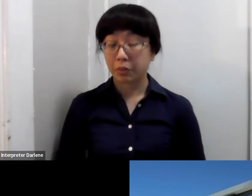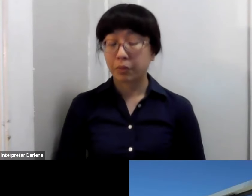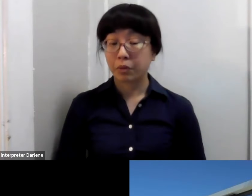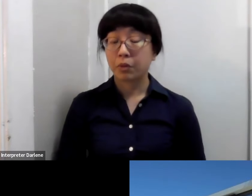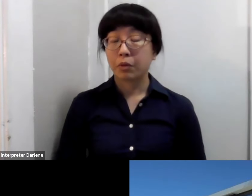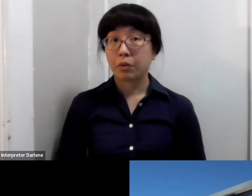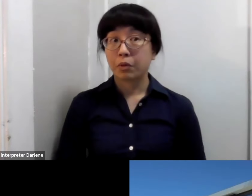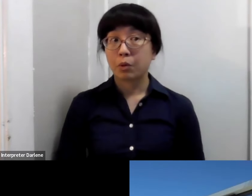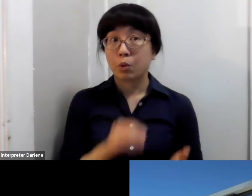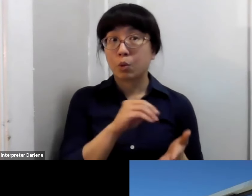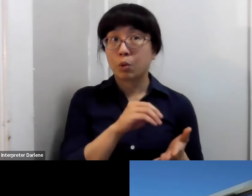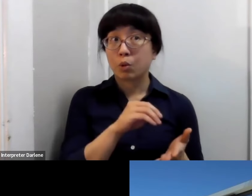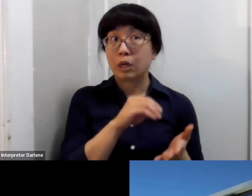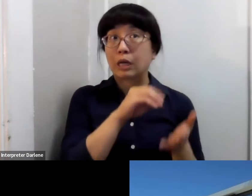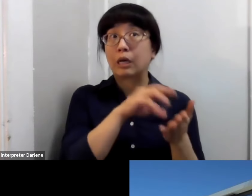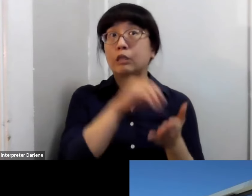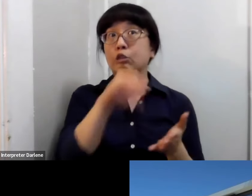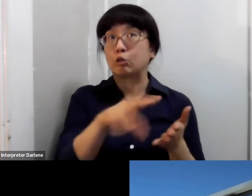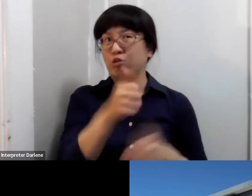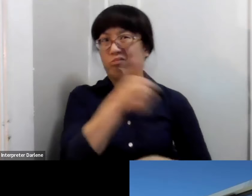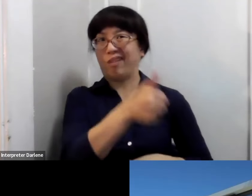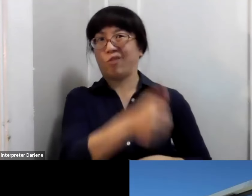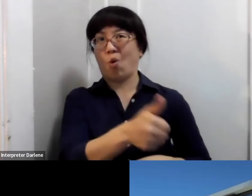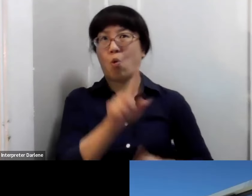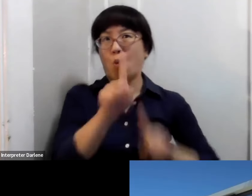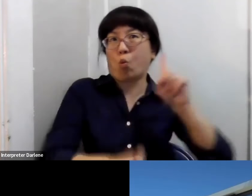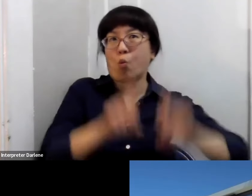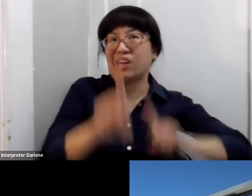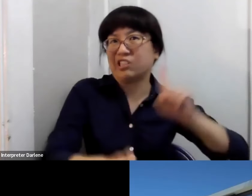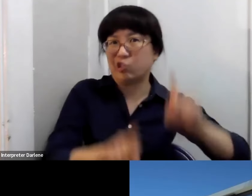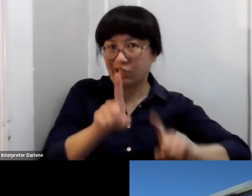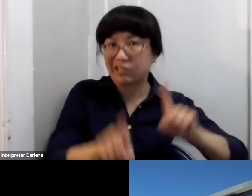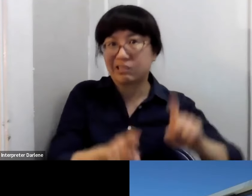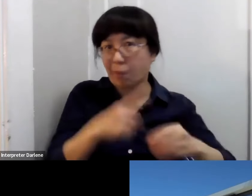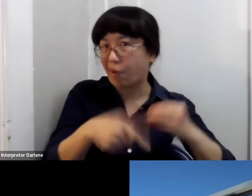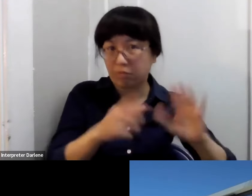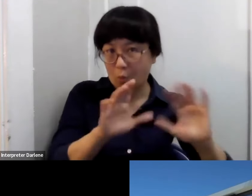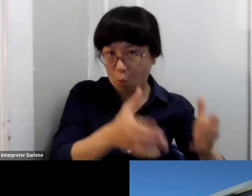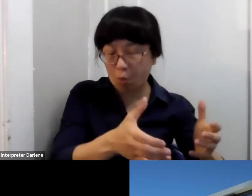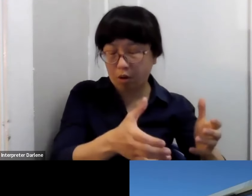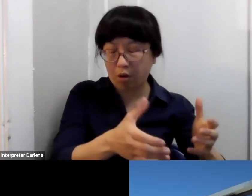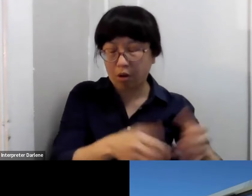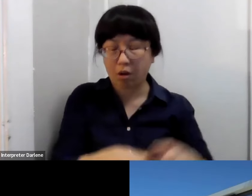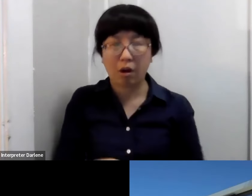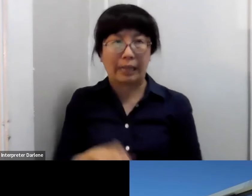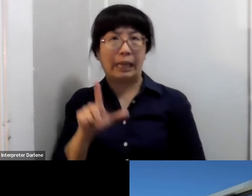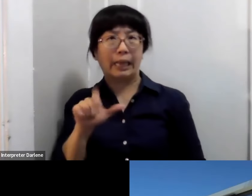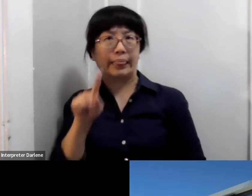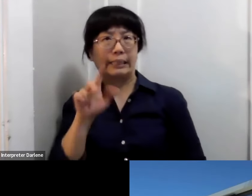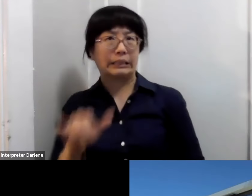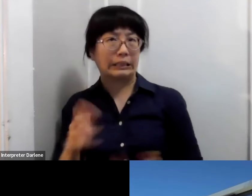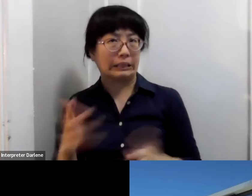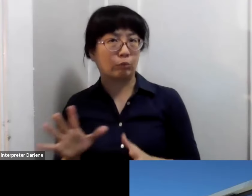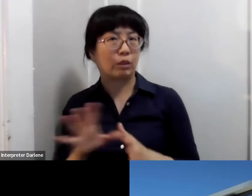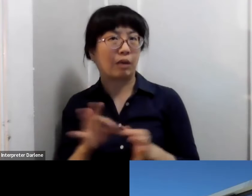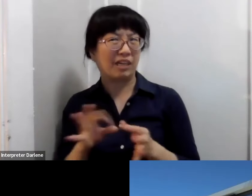session, students drive the session with their own questions, concerns they have about the course, things like that. As Lindsay mentioned in her response to